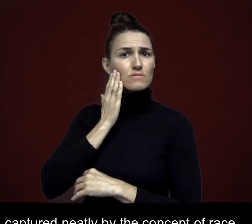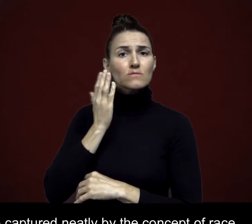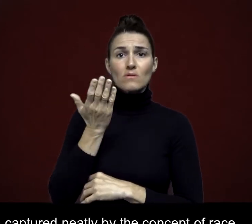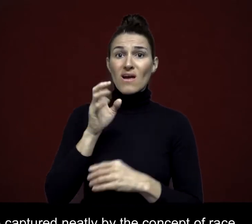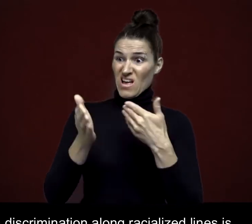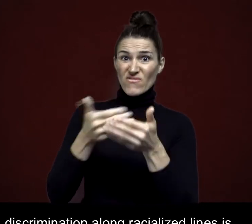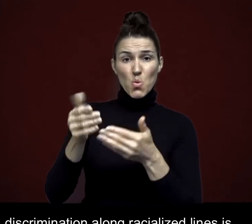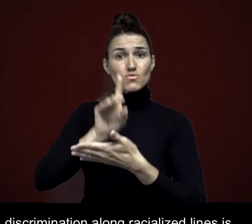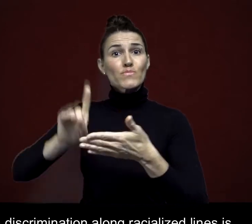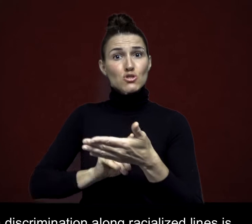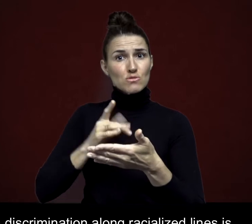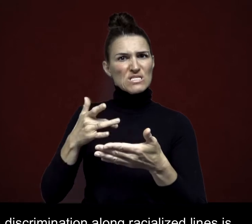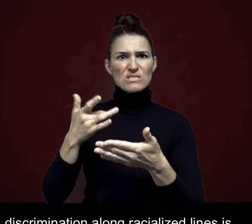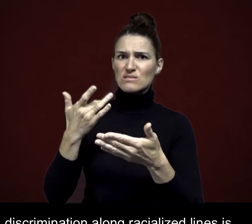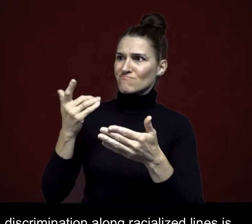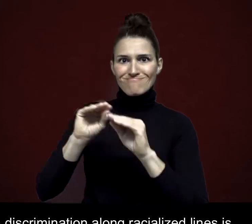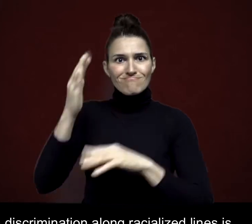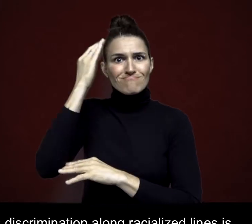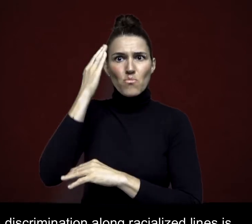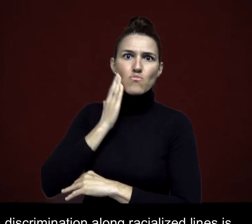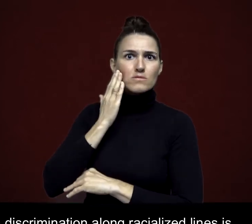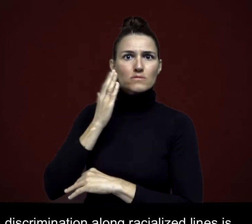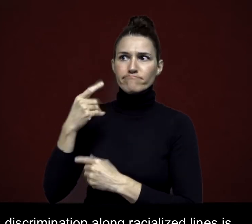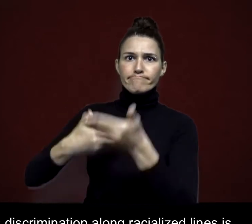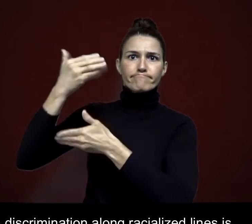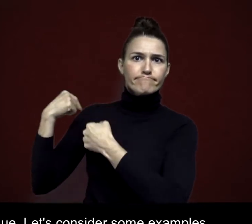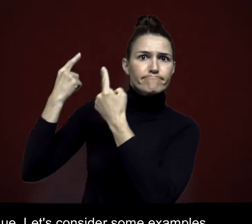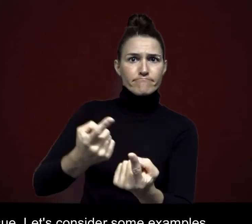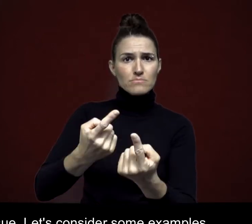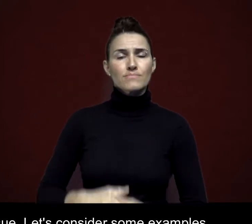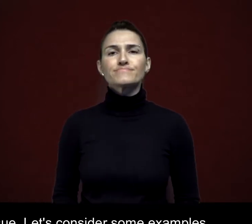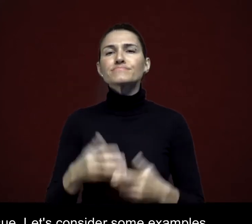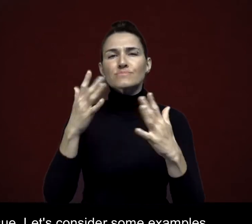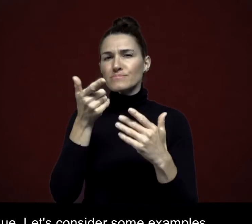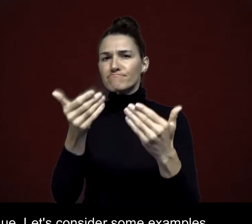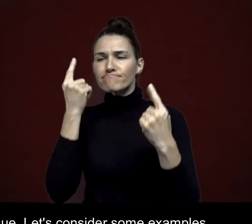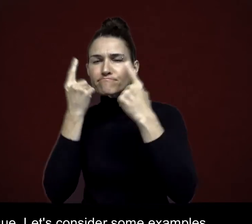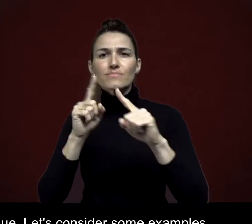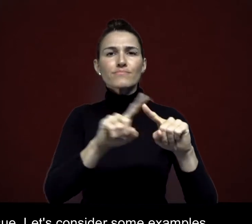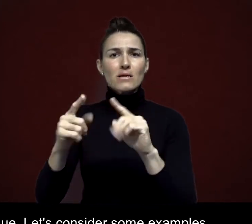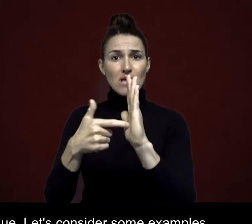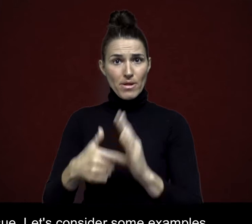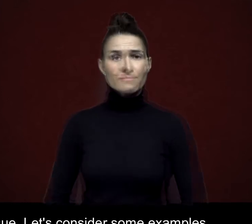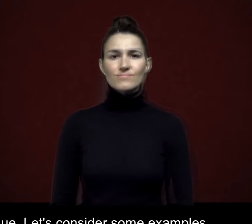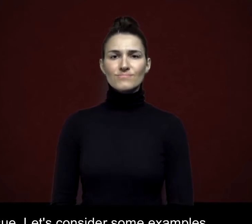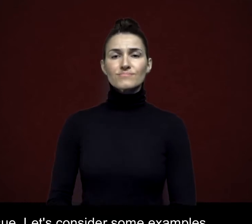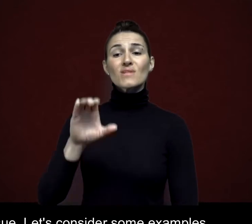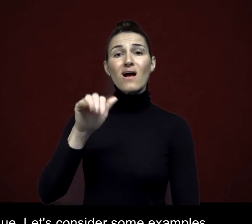race, even though discrimination along racialized lines is clearly at issue. Let's consider some examples. In